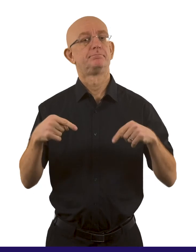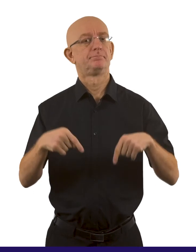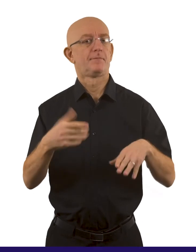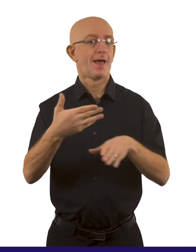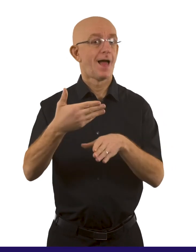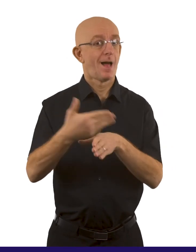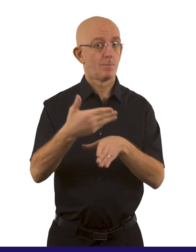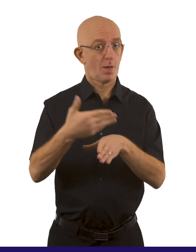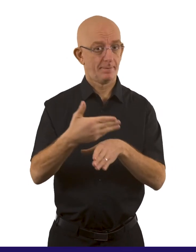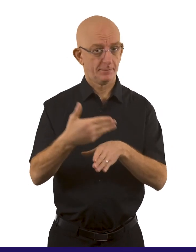Employment.